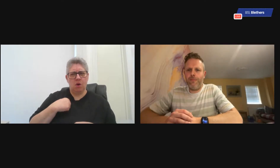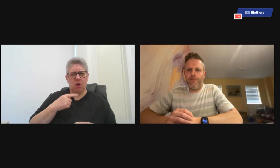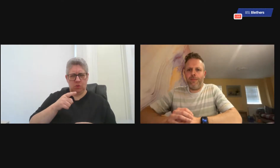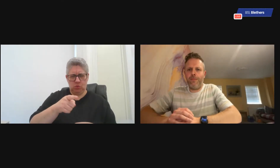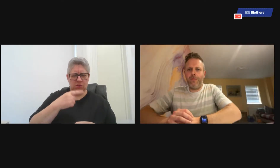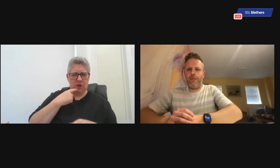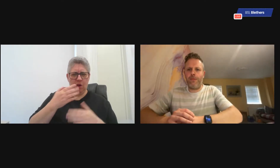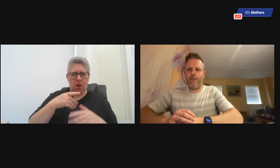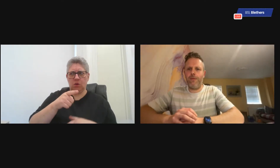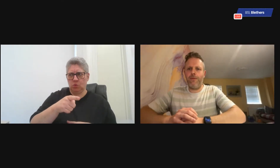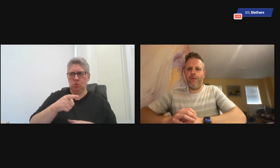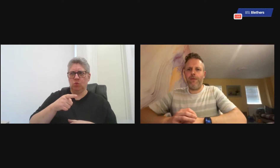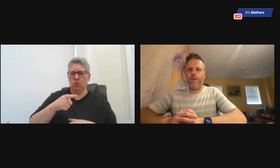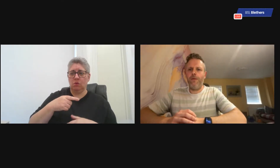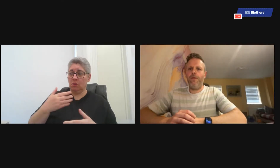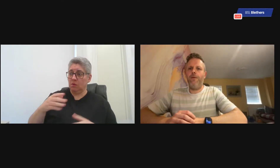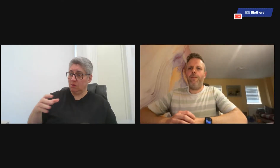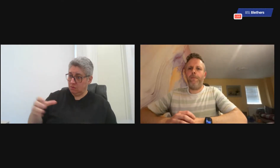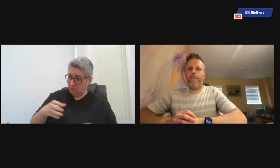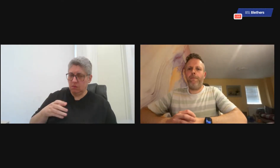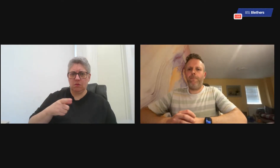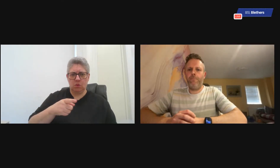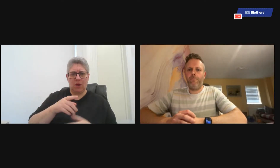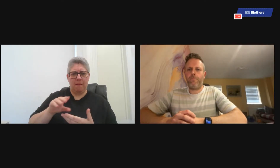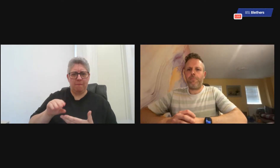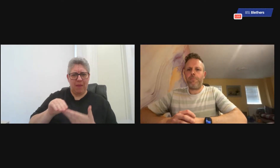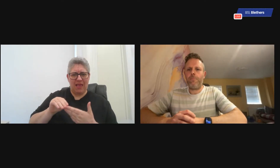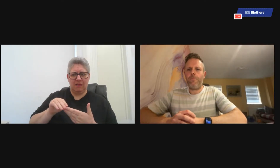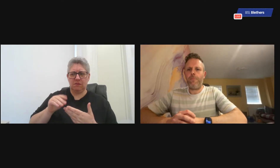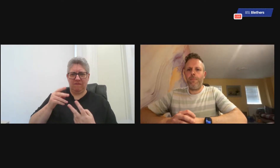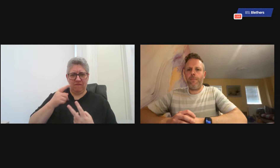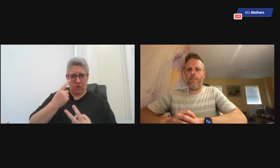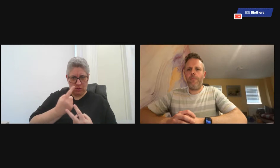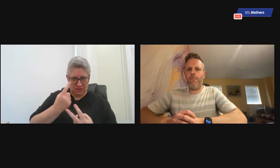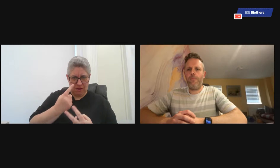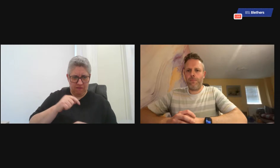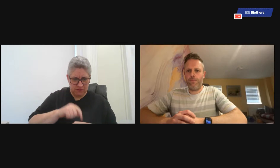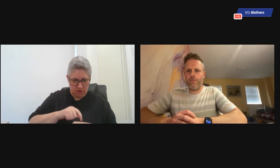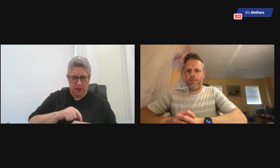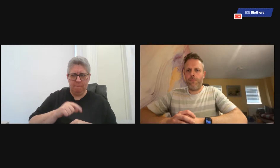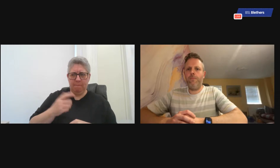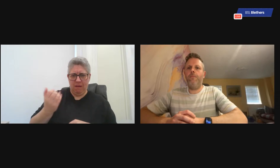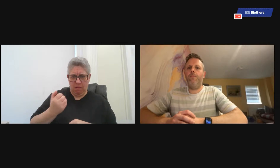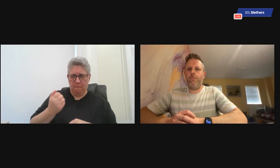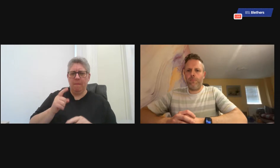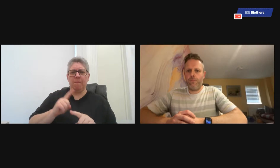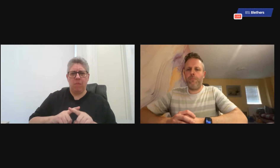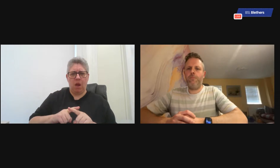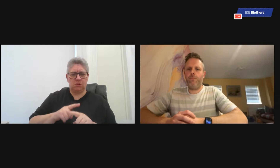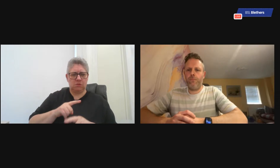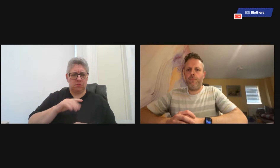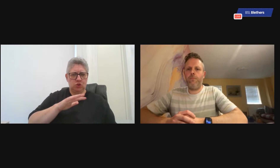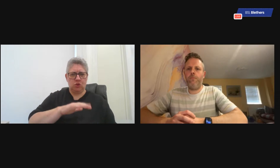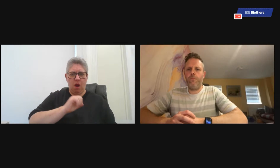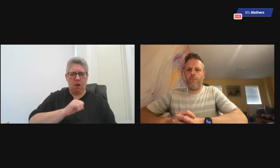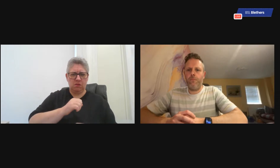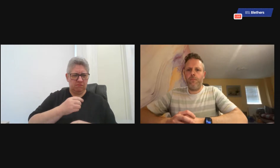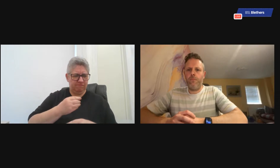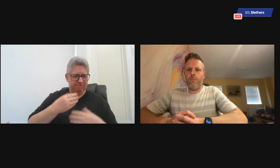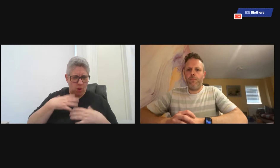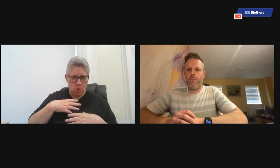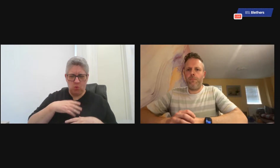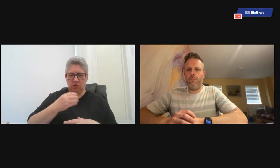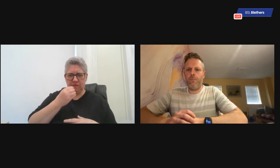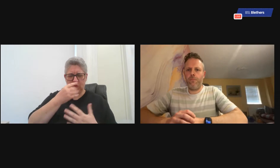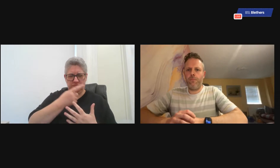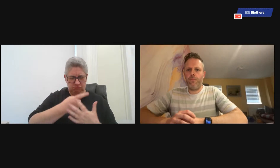So it's quite a lot to learn before you can actually start. So you said once you get a child, you get an